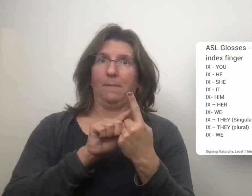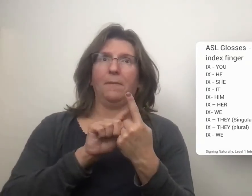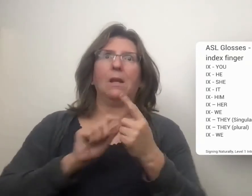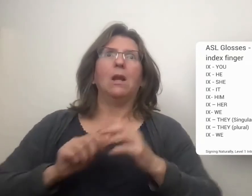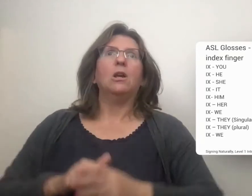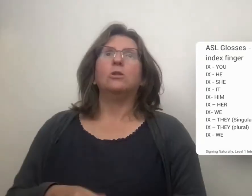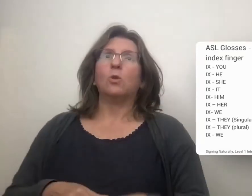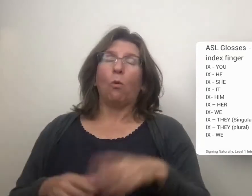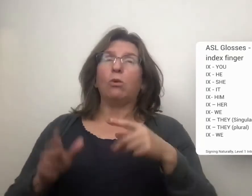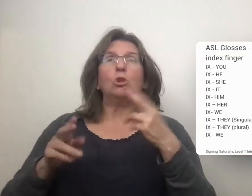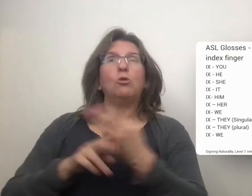1.